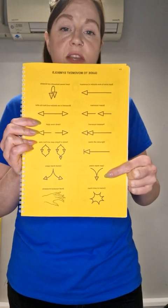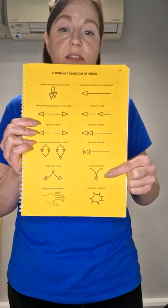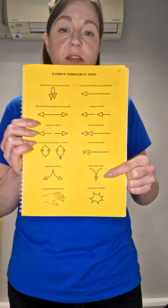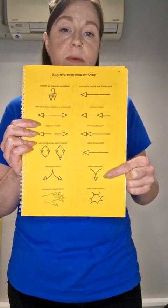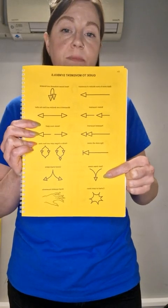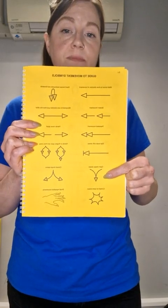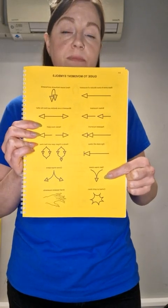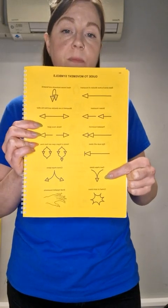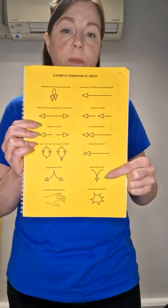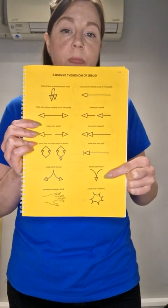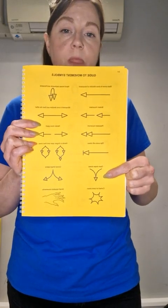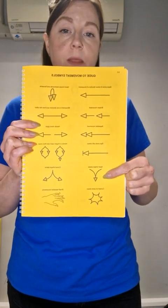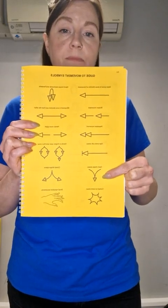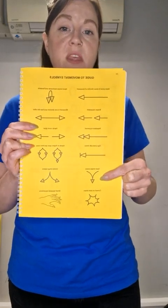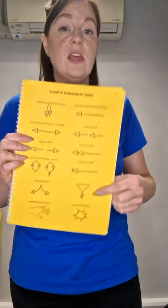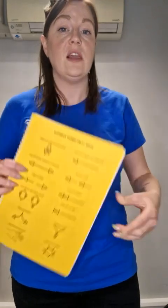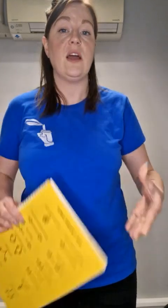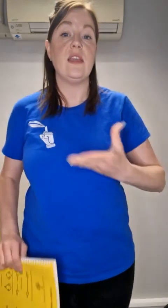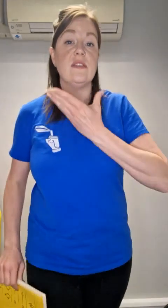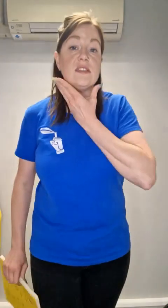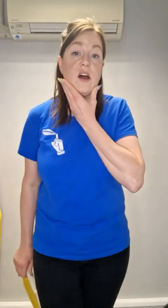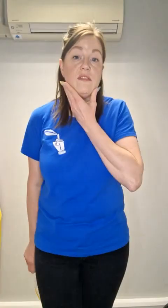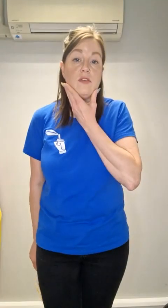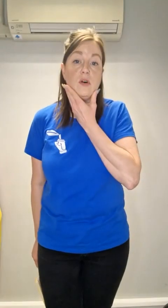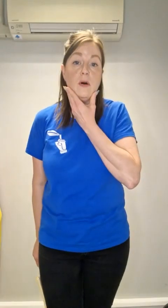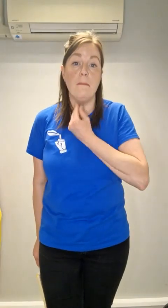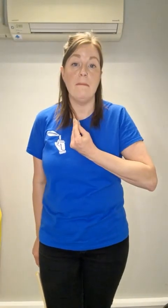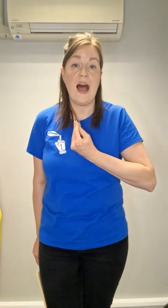closes, like in the sign for man,